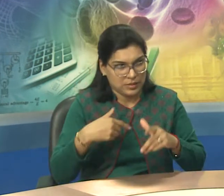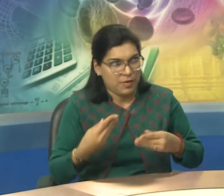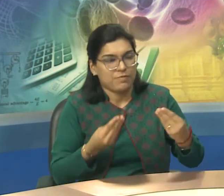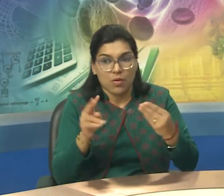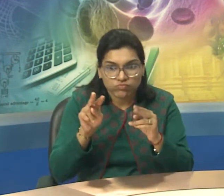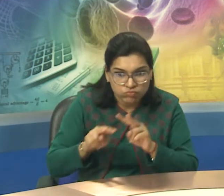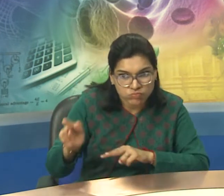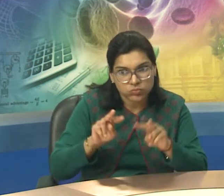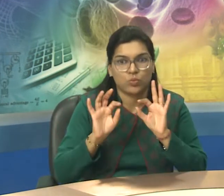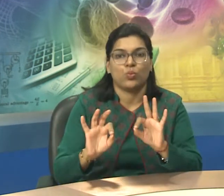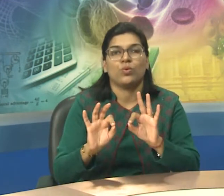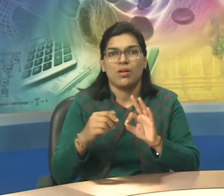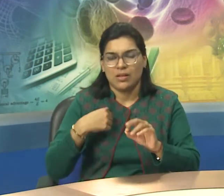vendors.